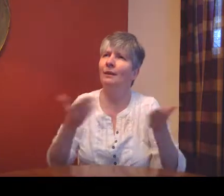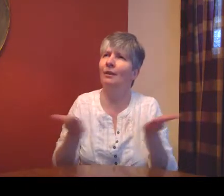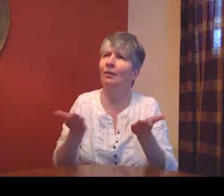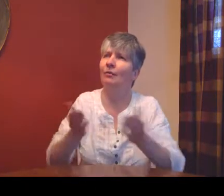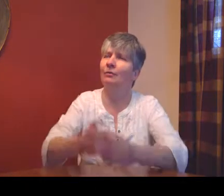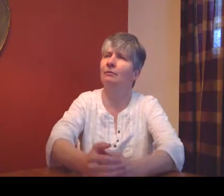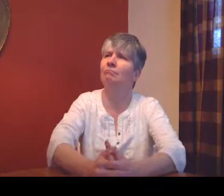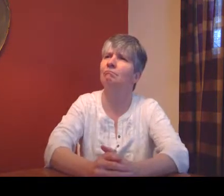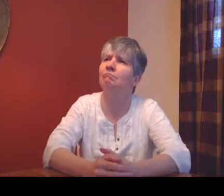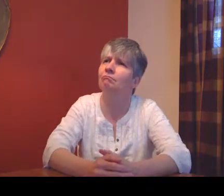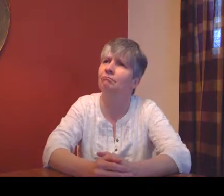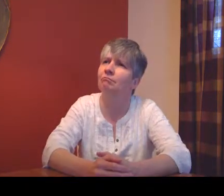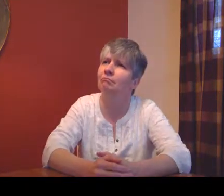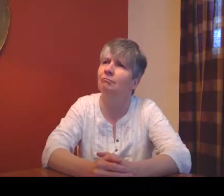bring me here?